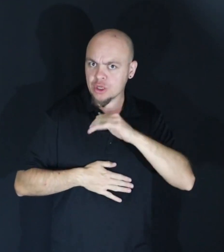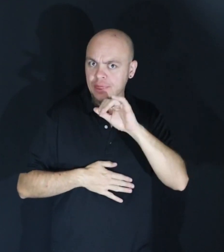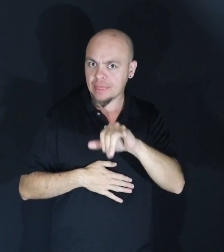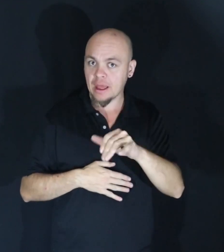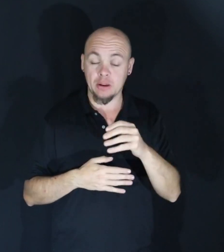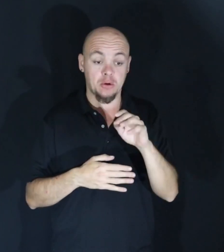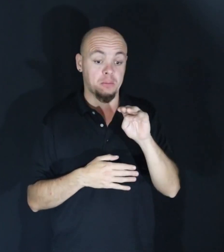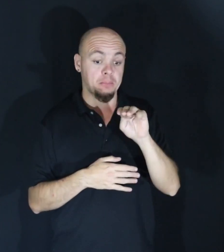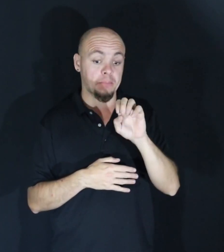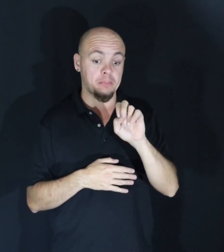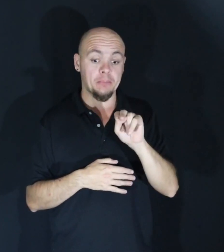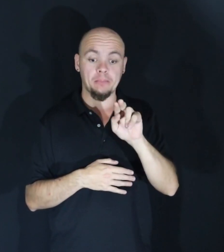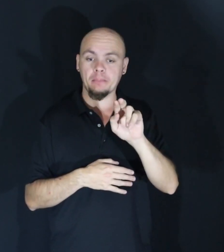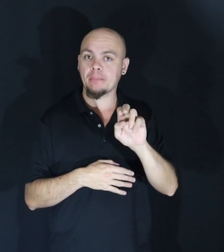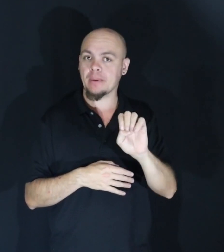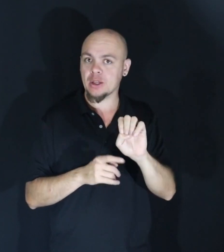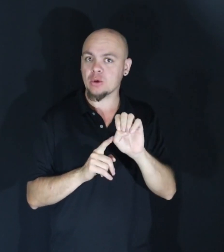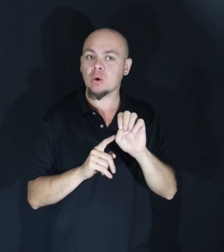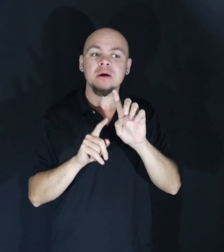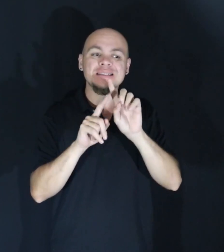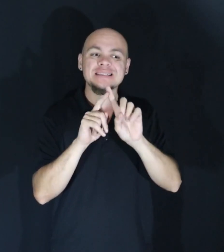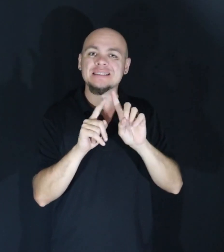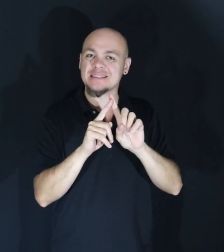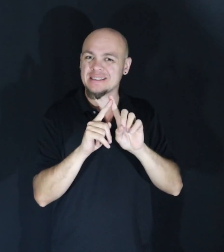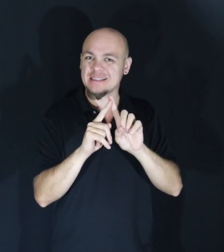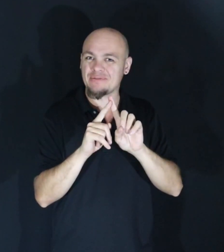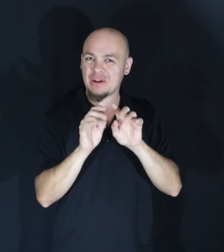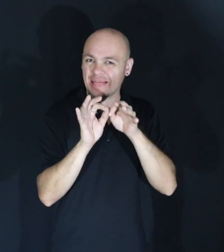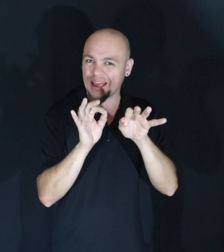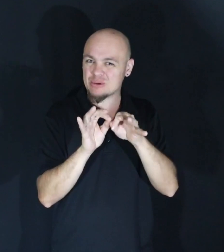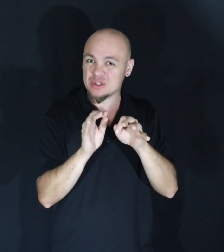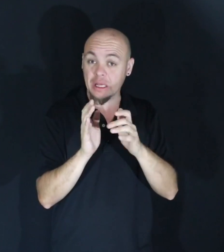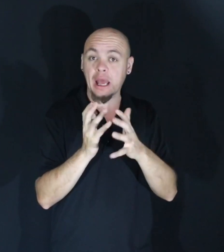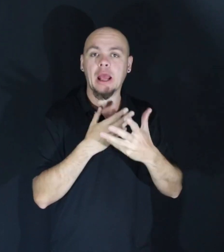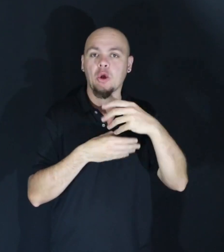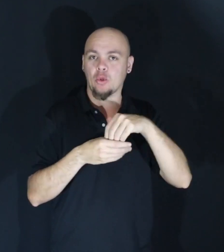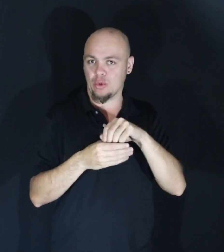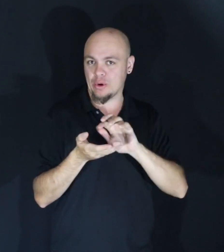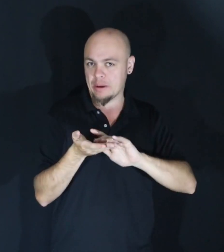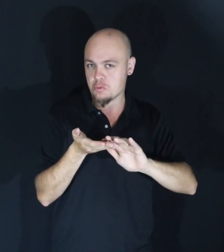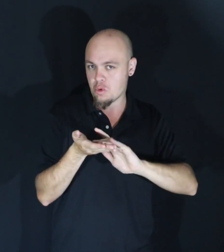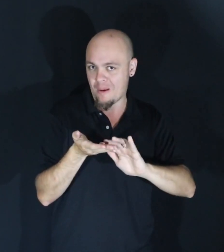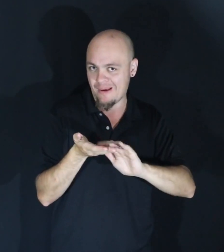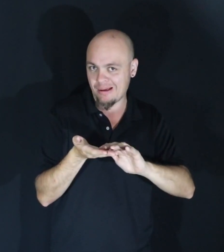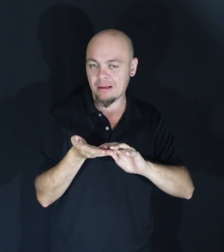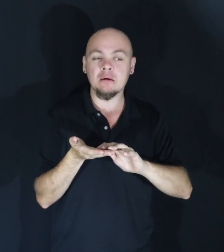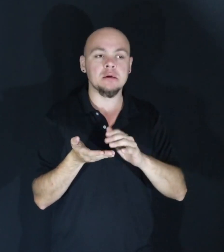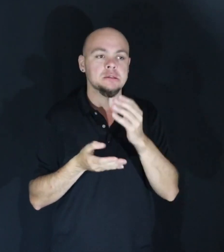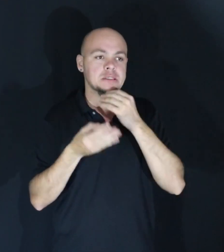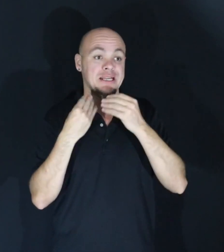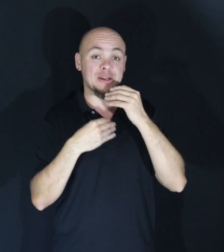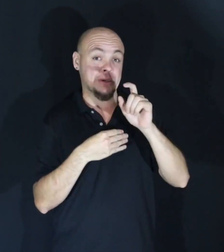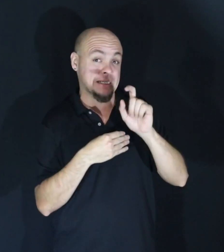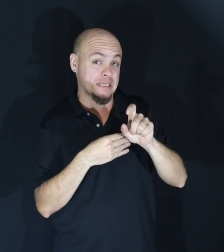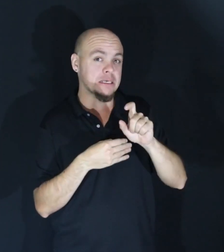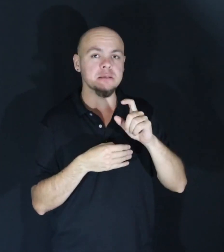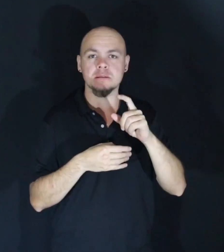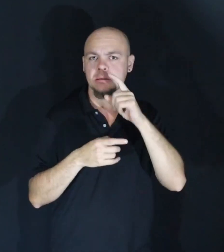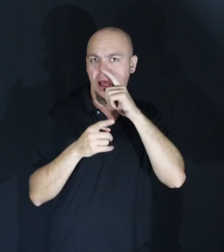Having menus that are in different languages, including Braille, and that account for our dietary needs, dietary preferences, and